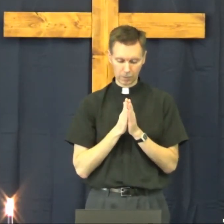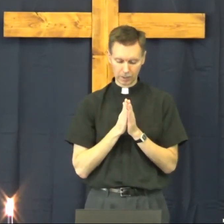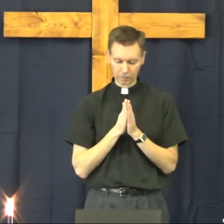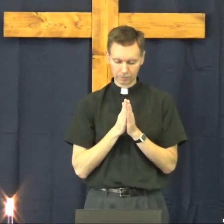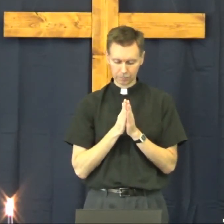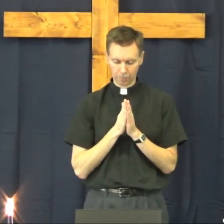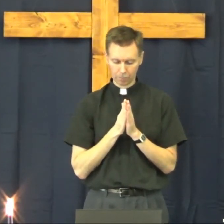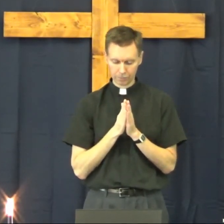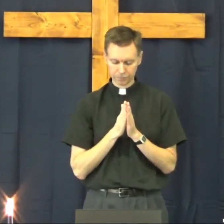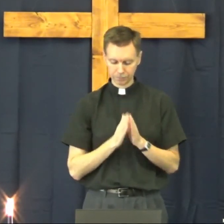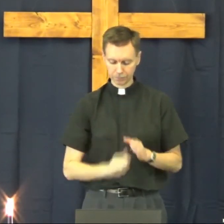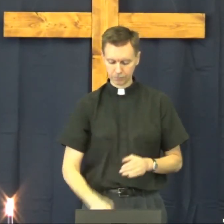Amen.